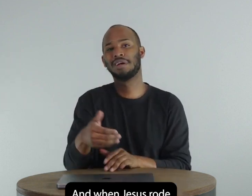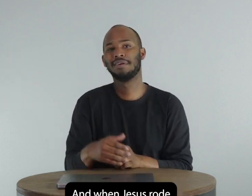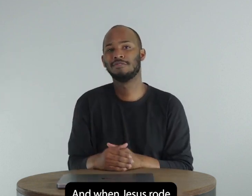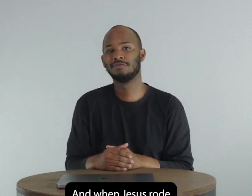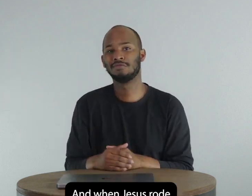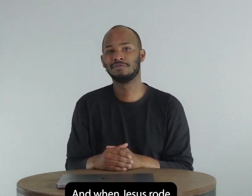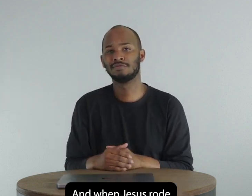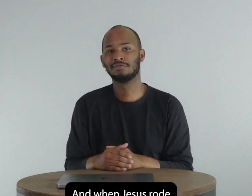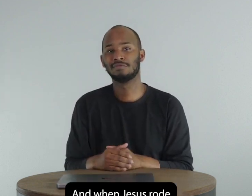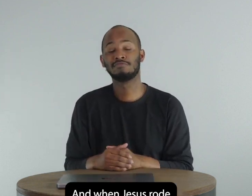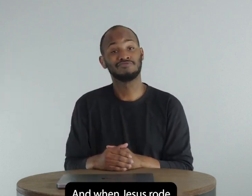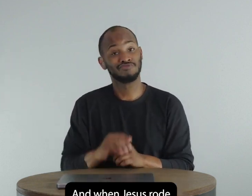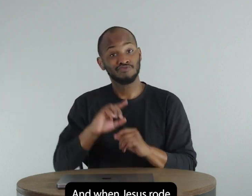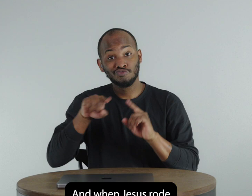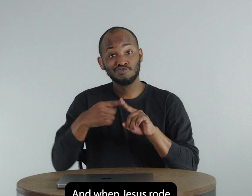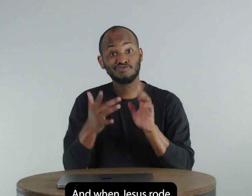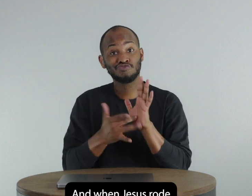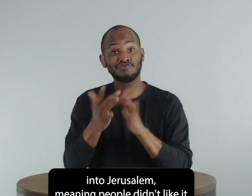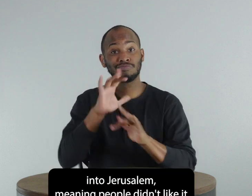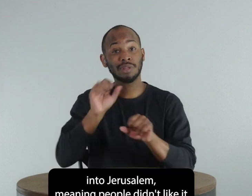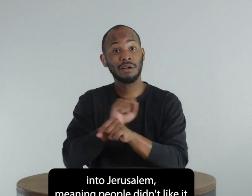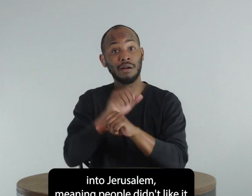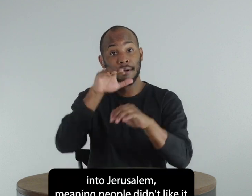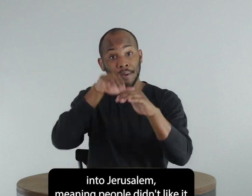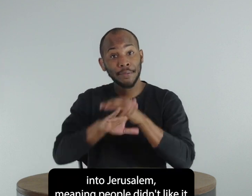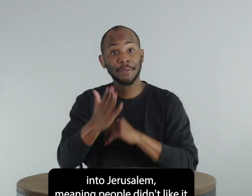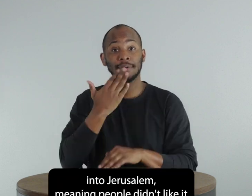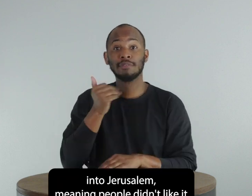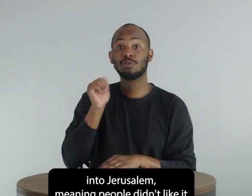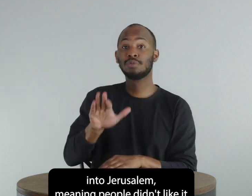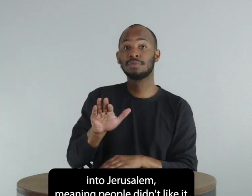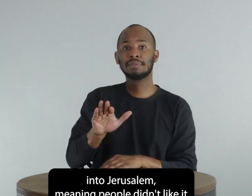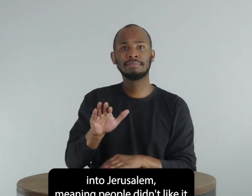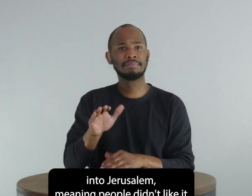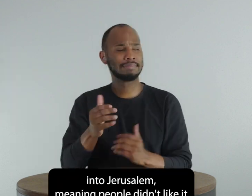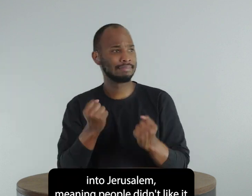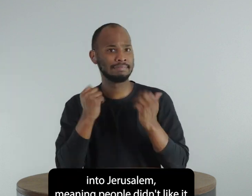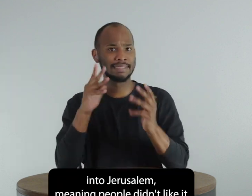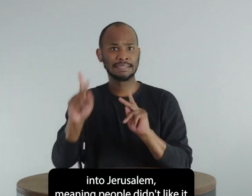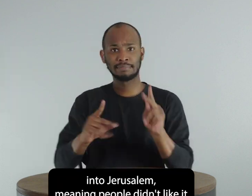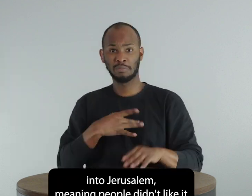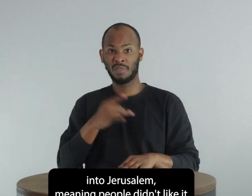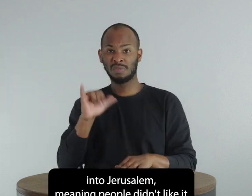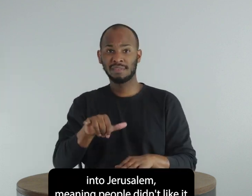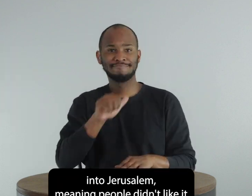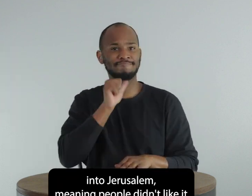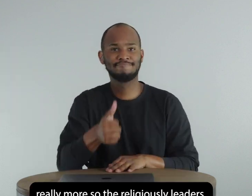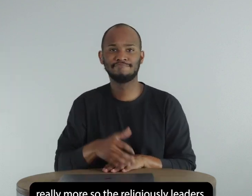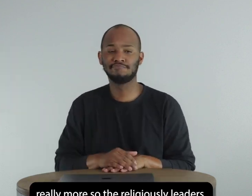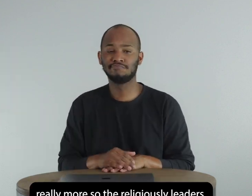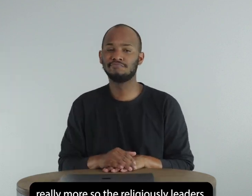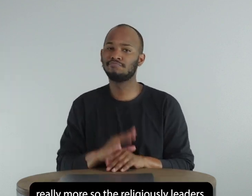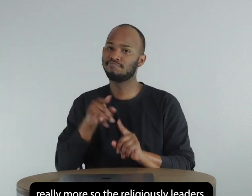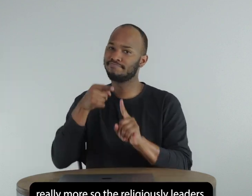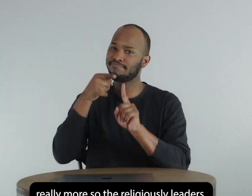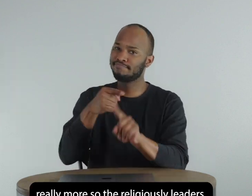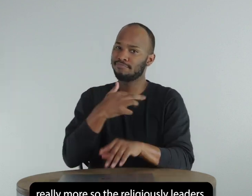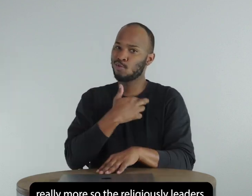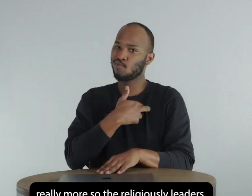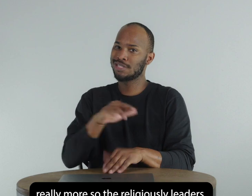And when Jesus rode into Jerusalem, many people didn't like it, really more so the